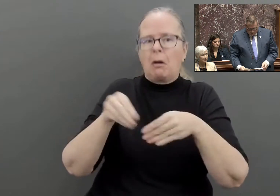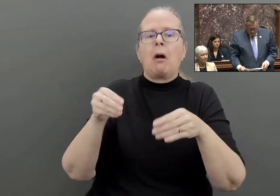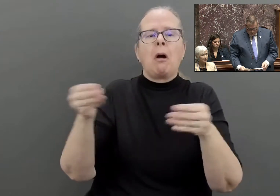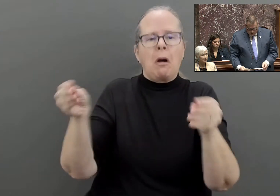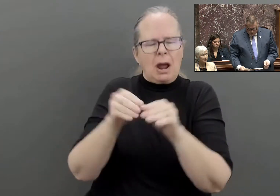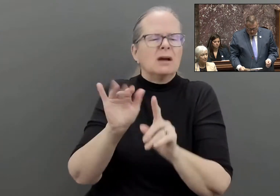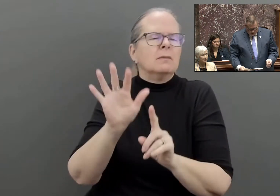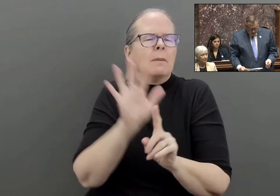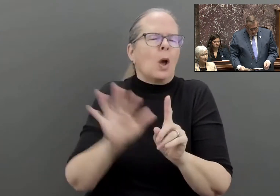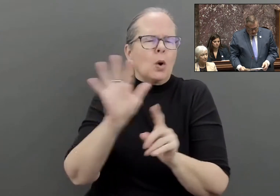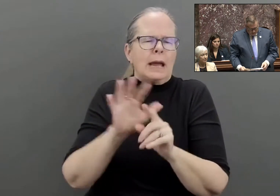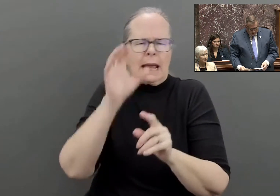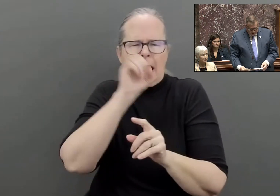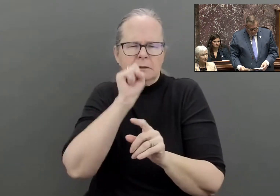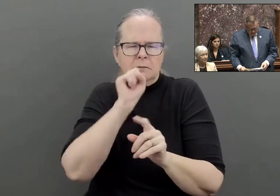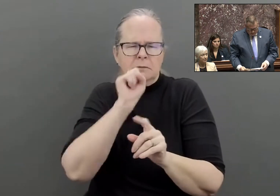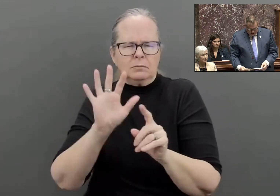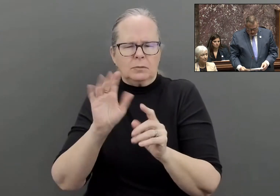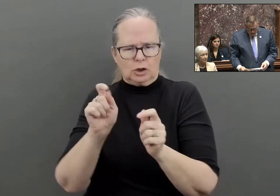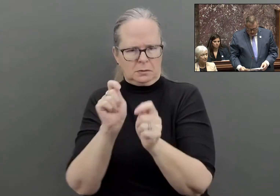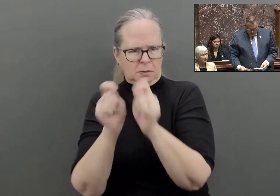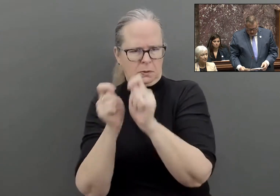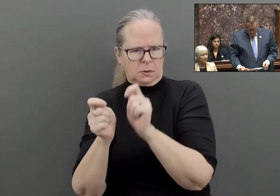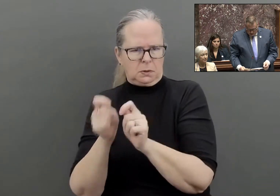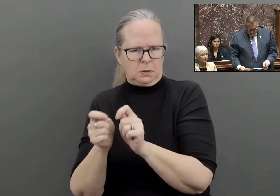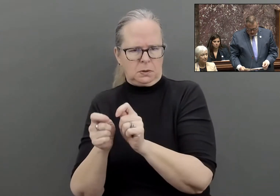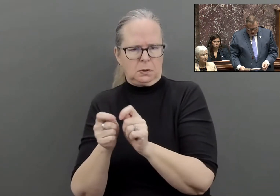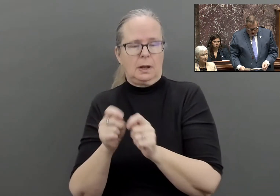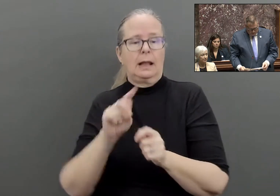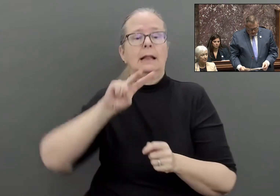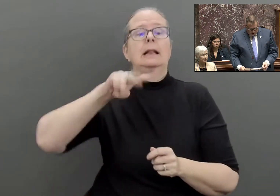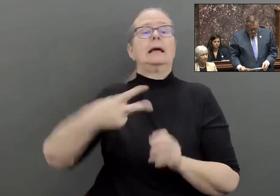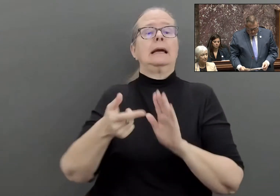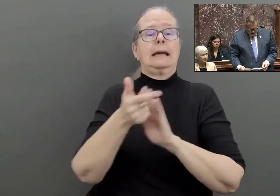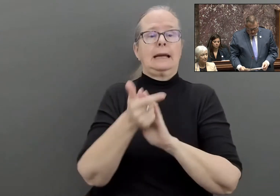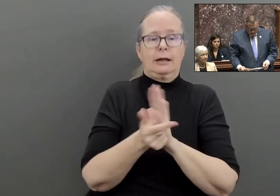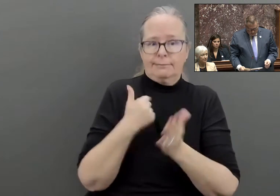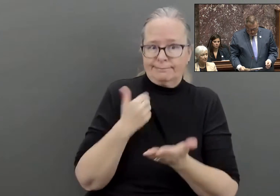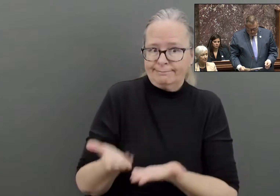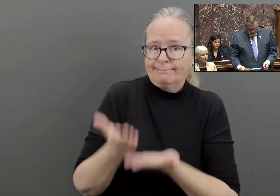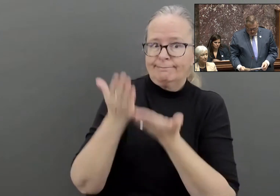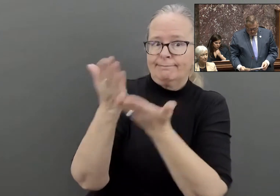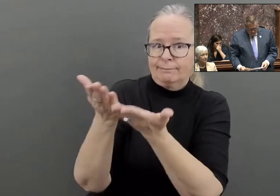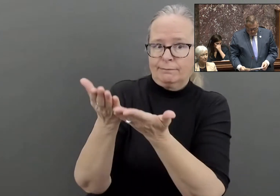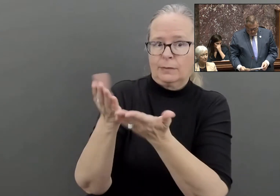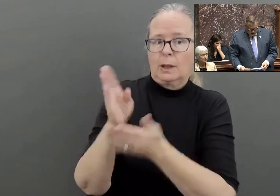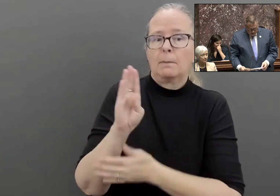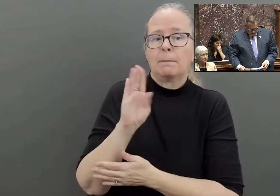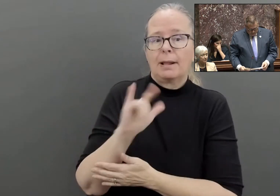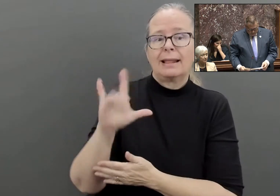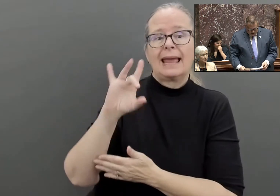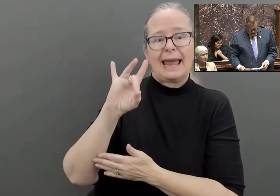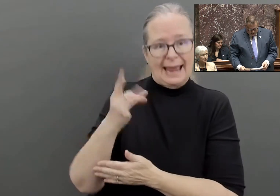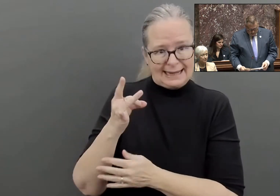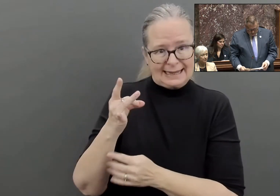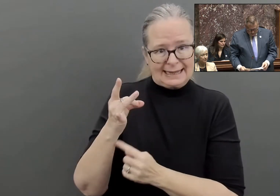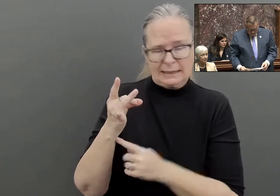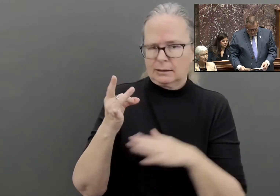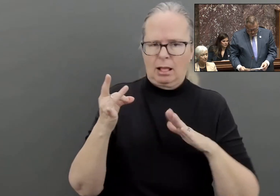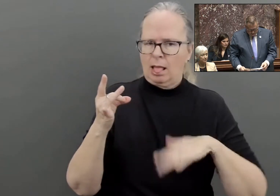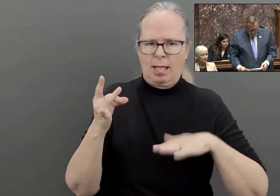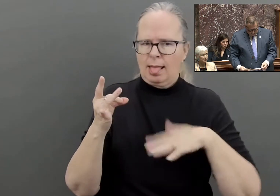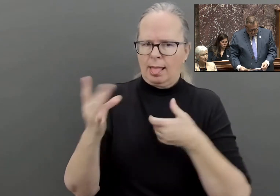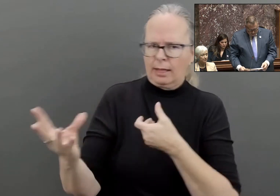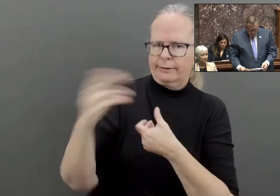introduced by this government, Bill 8, Carbon Tax Amendment Act, has not been incorporated into the budget or the main estimates. Mr. Speaker, there are